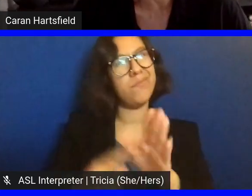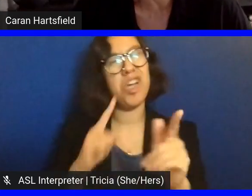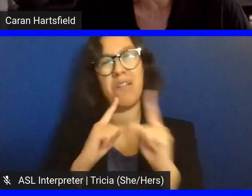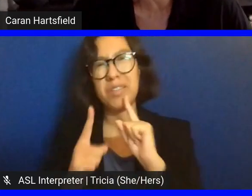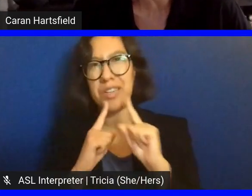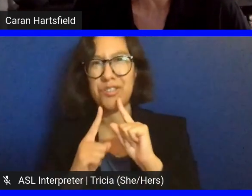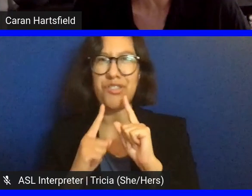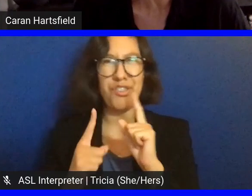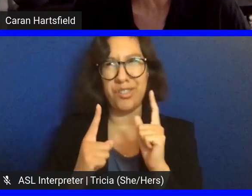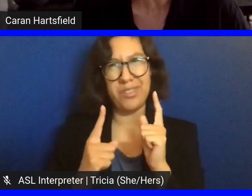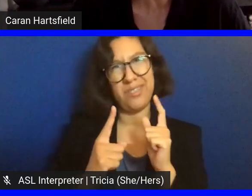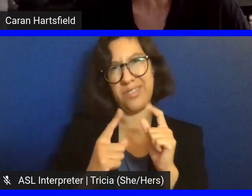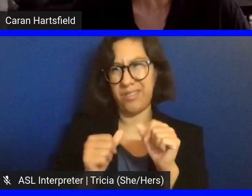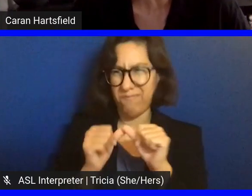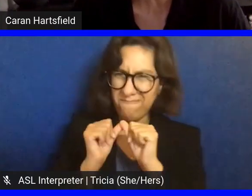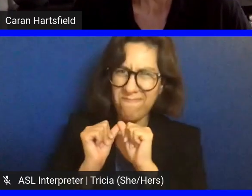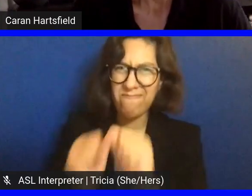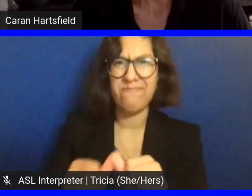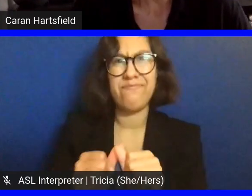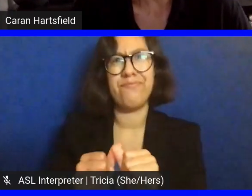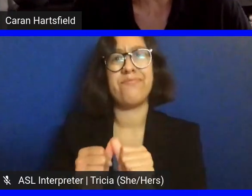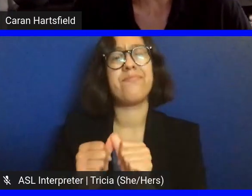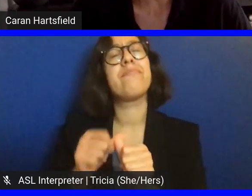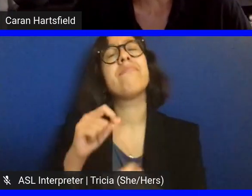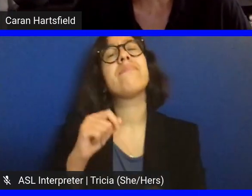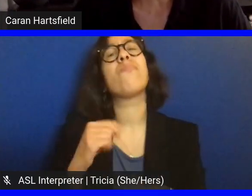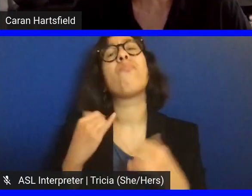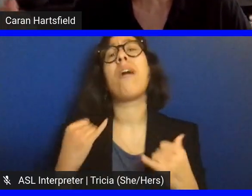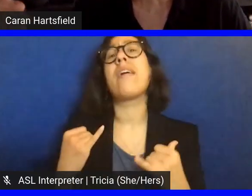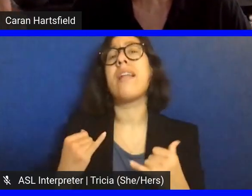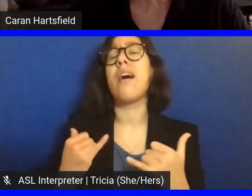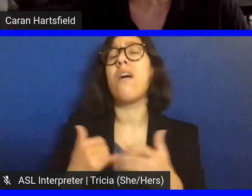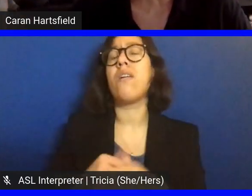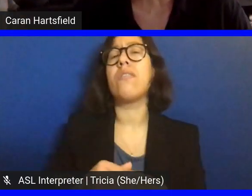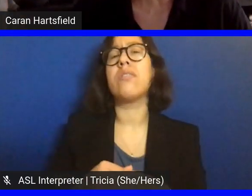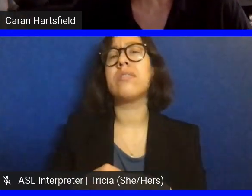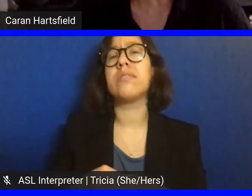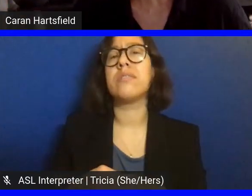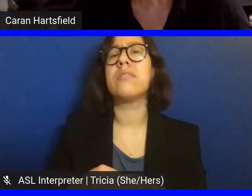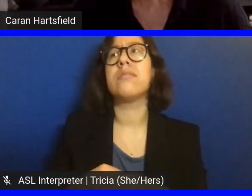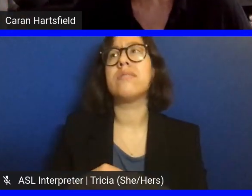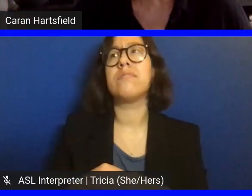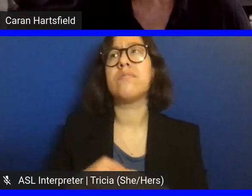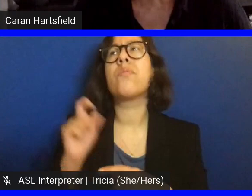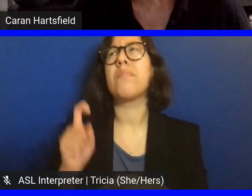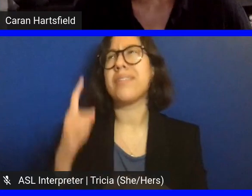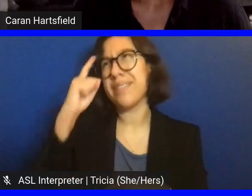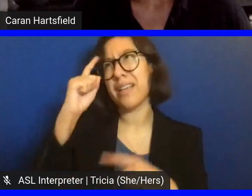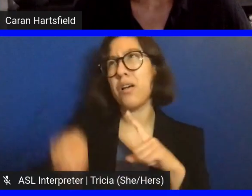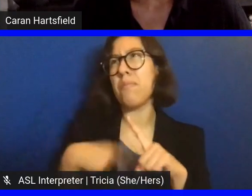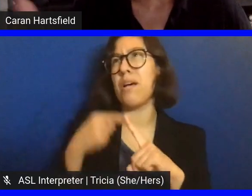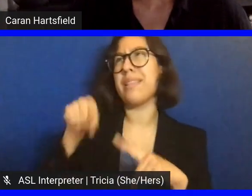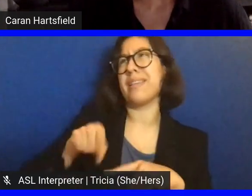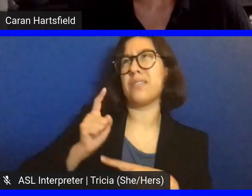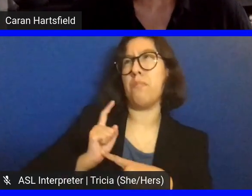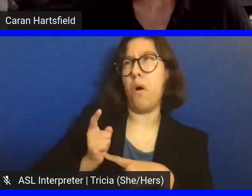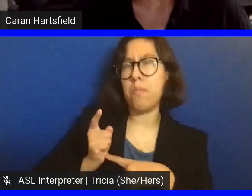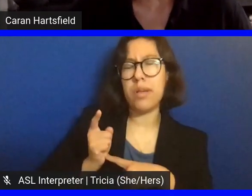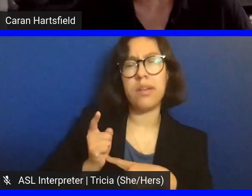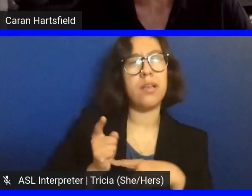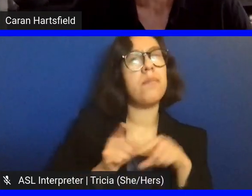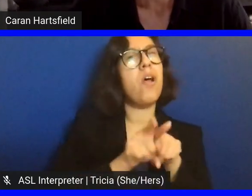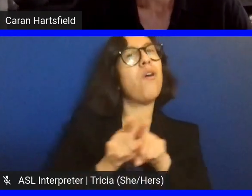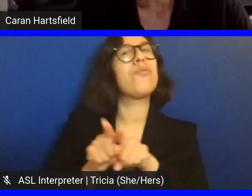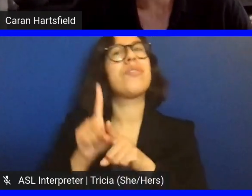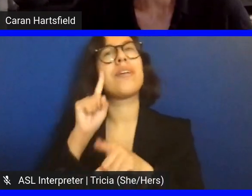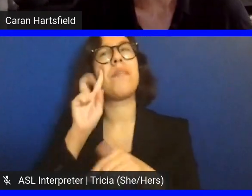and beyond where they are right now. Because I think we have to not only think about this moment, but also think